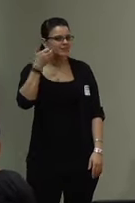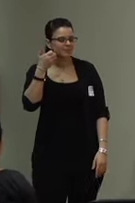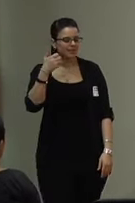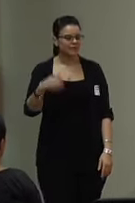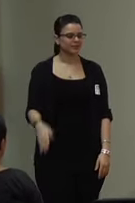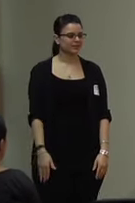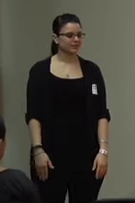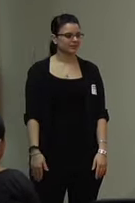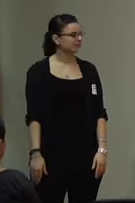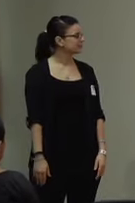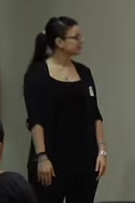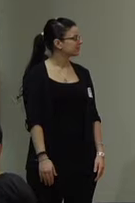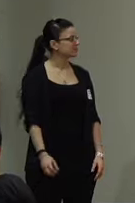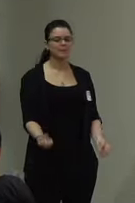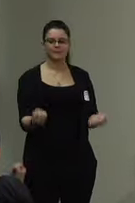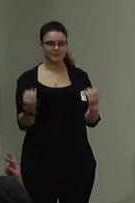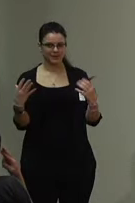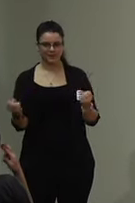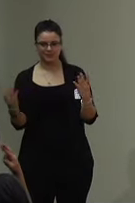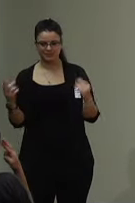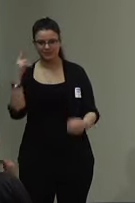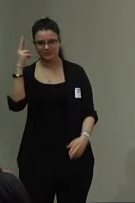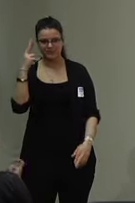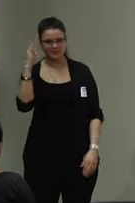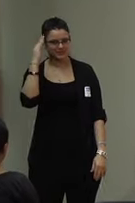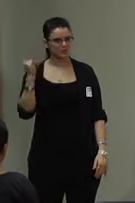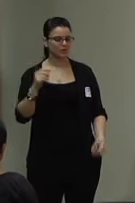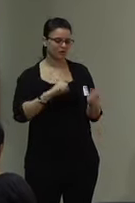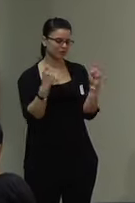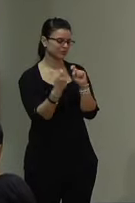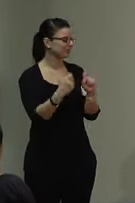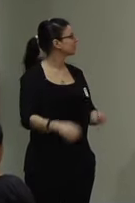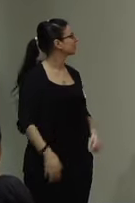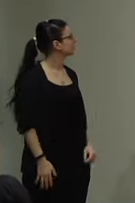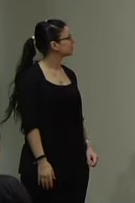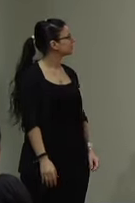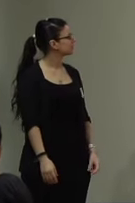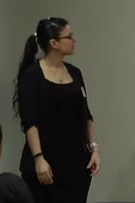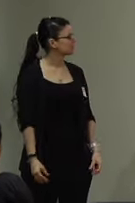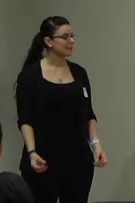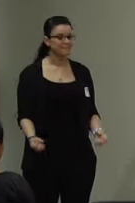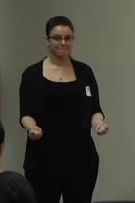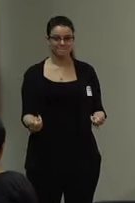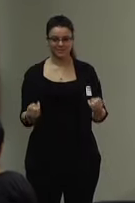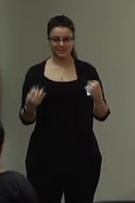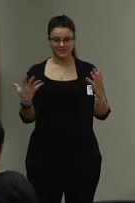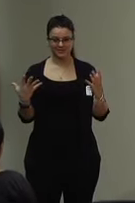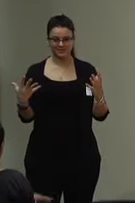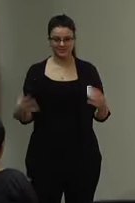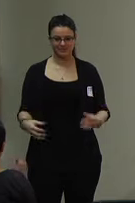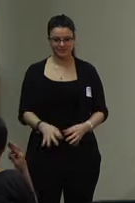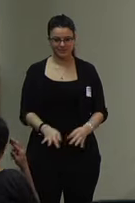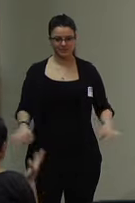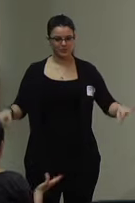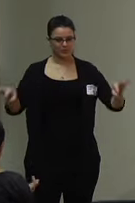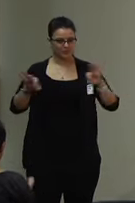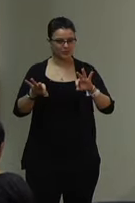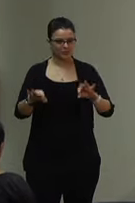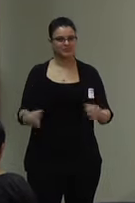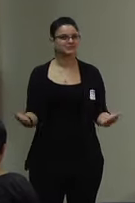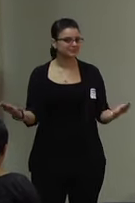so many reasons to switch. But one of the major reasons is health benefits. Dr. Neil Barnard, who's